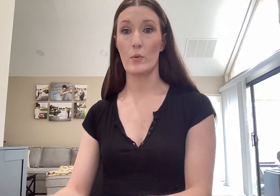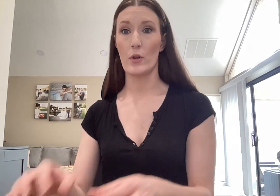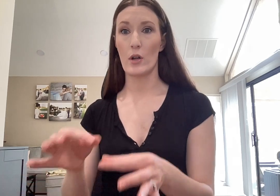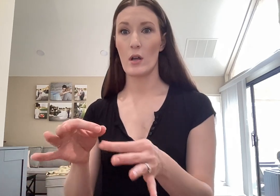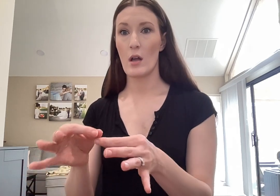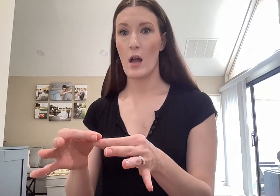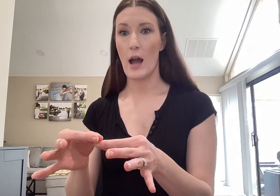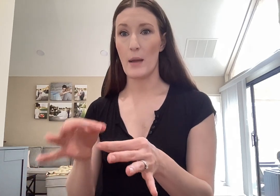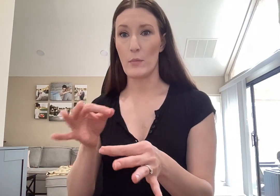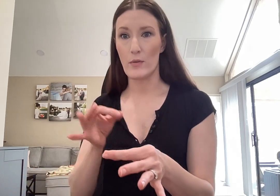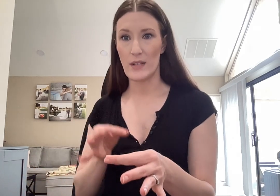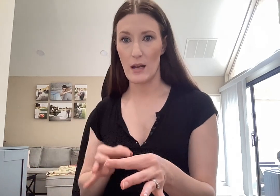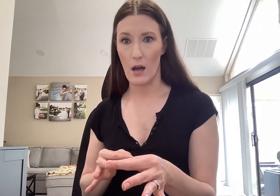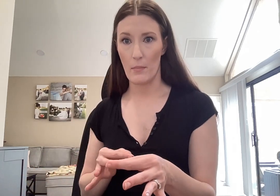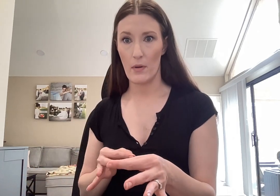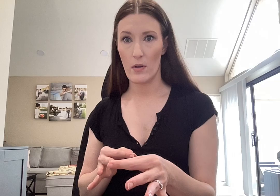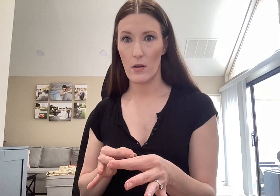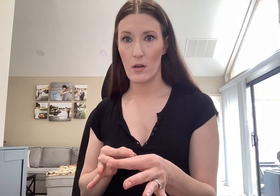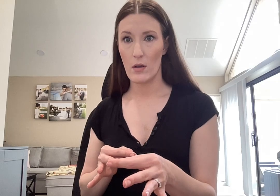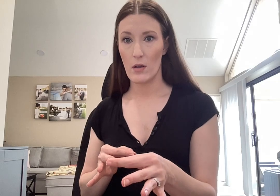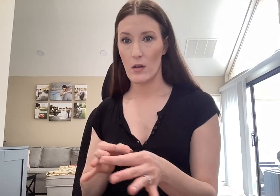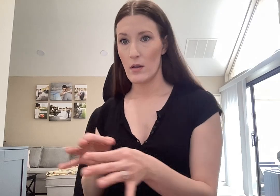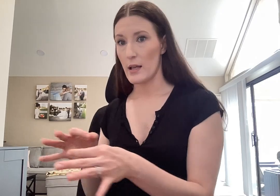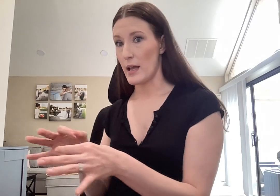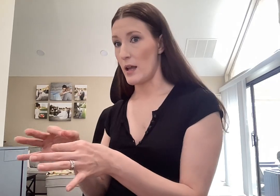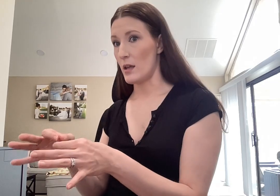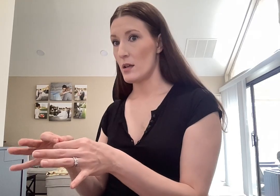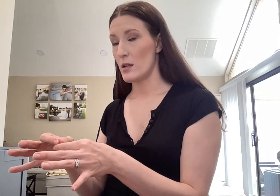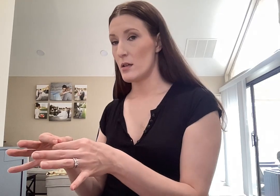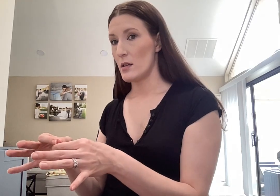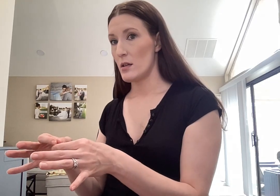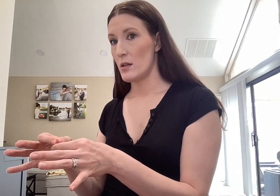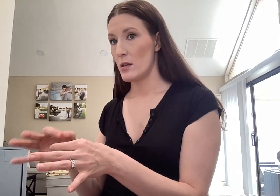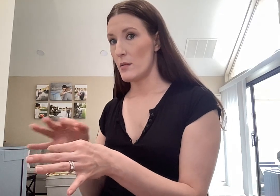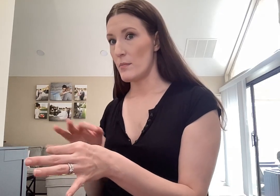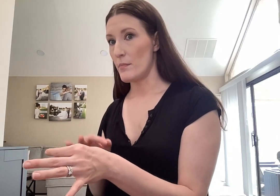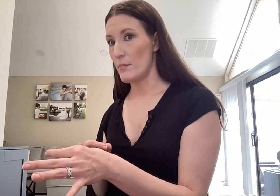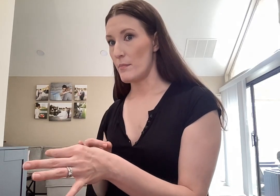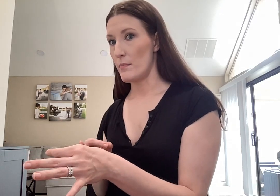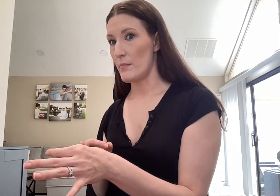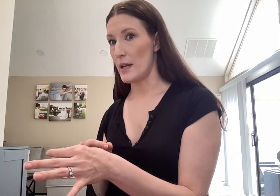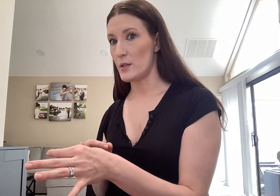sooner. I moved it up. Okay? Made it sooner.